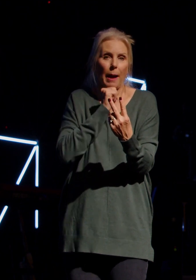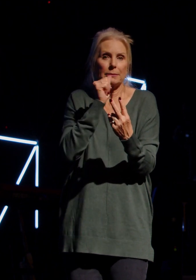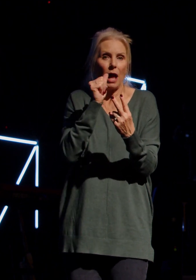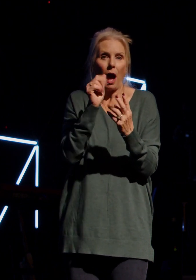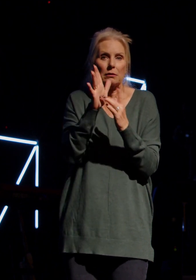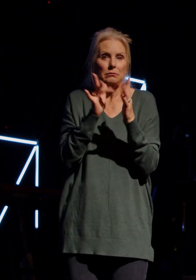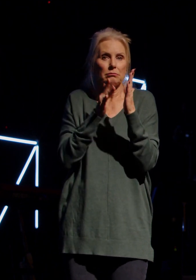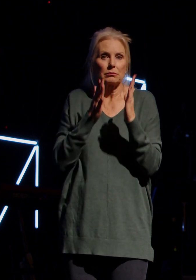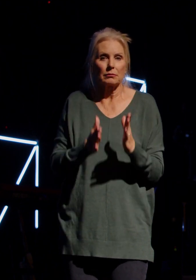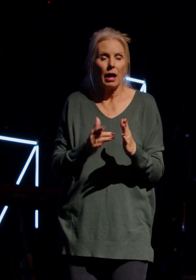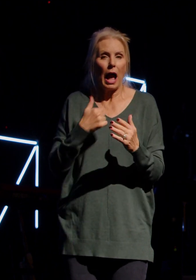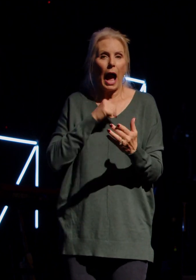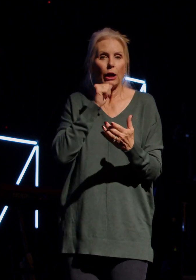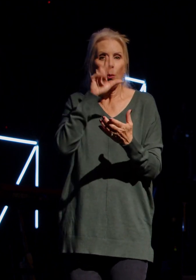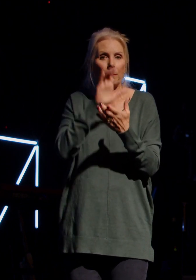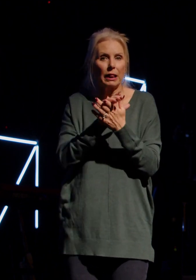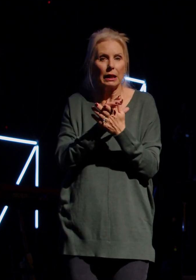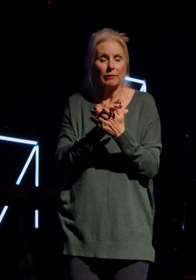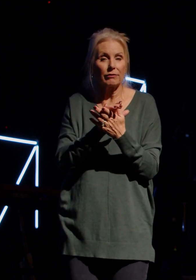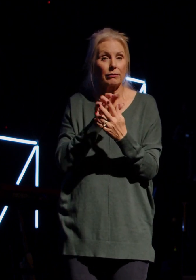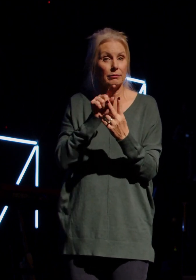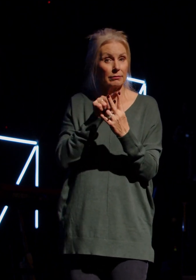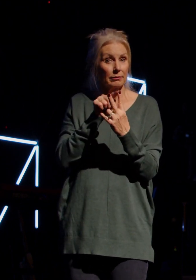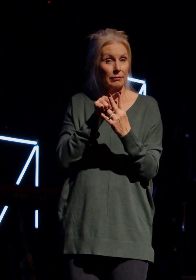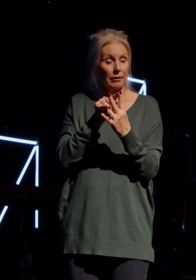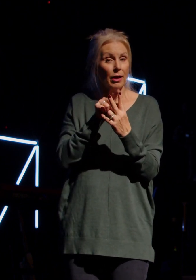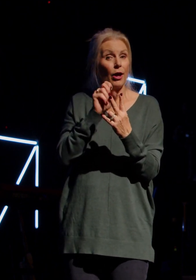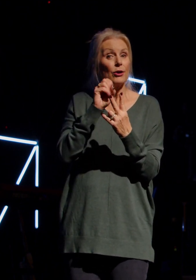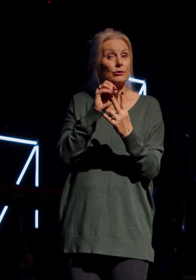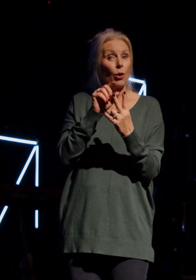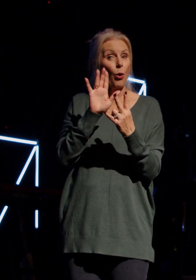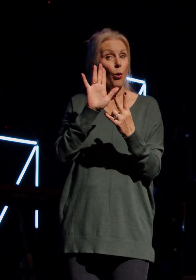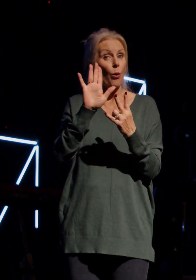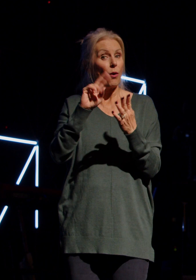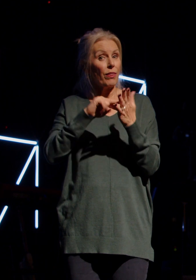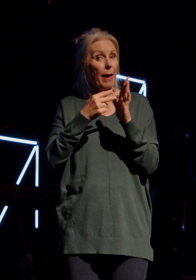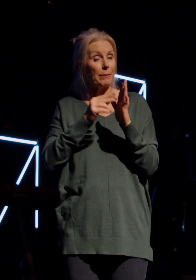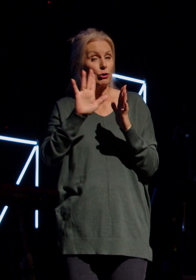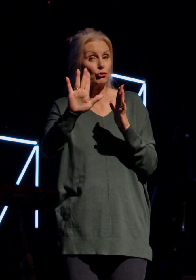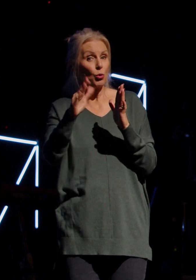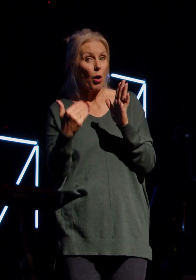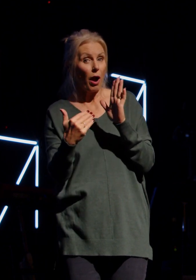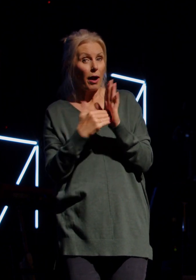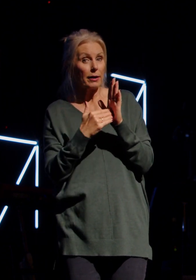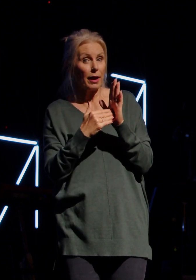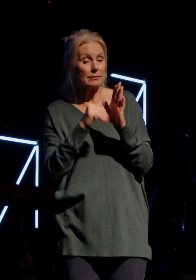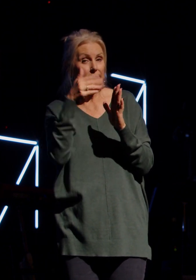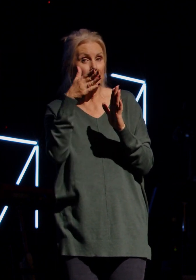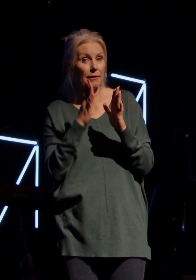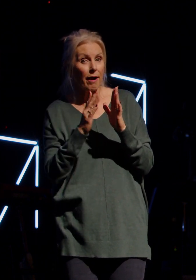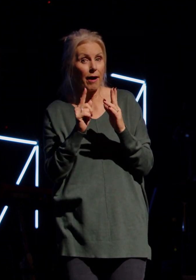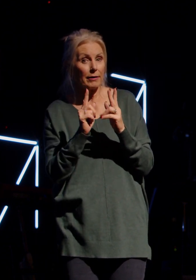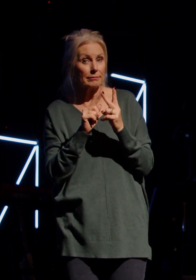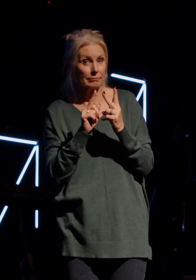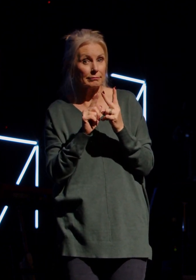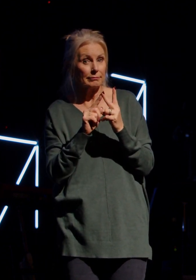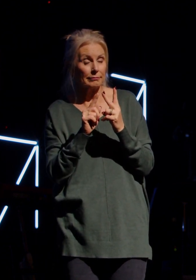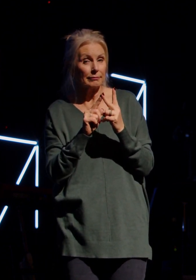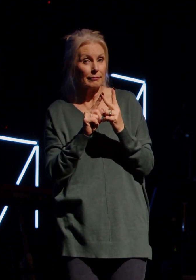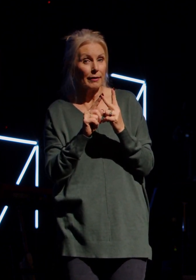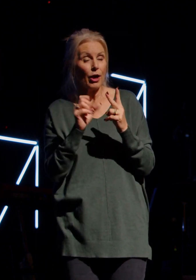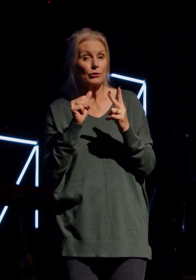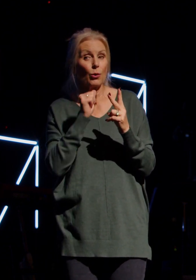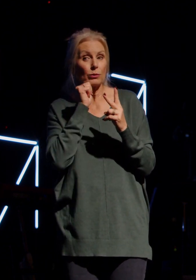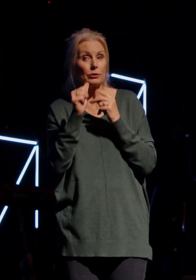opponent of him, going against him? You're either for him, you believe, and you follow, or you don't, you deny,